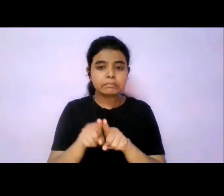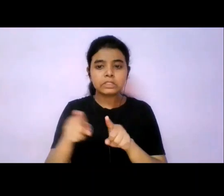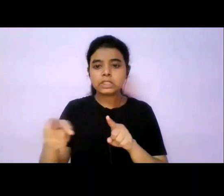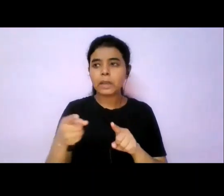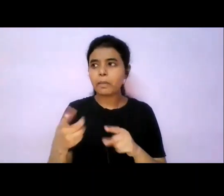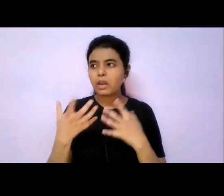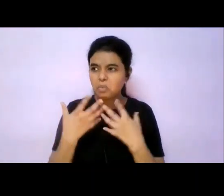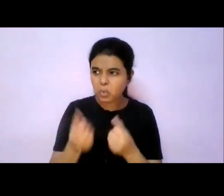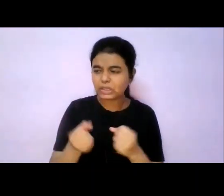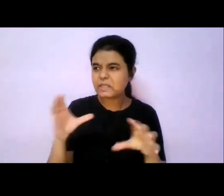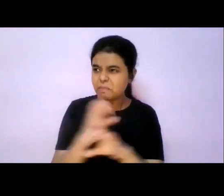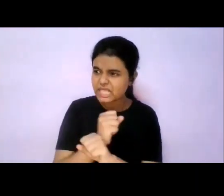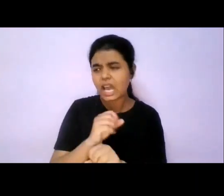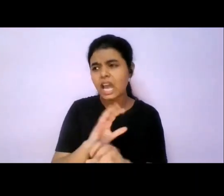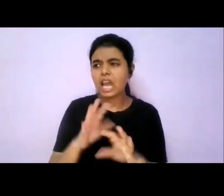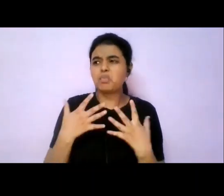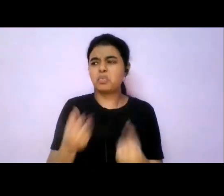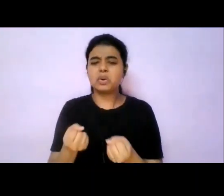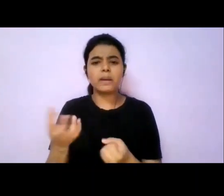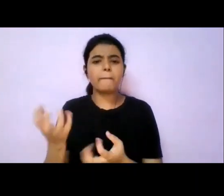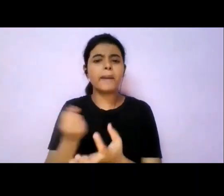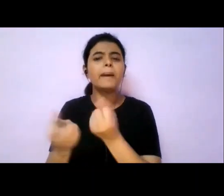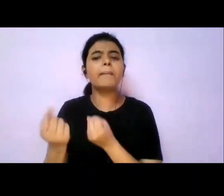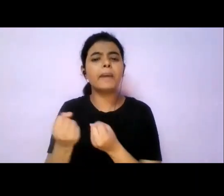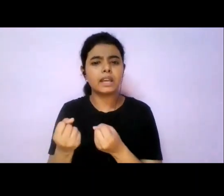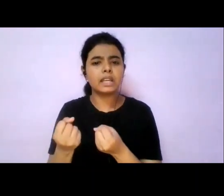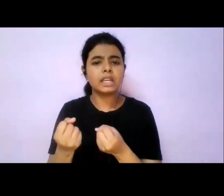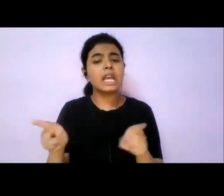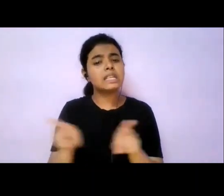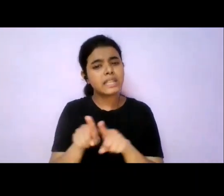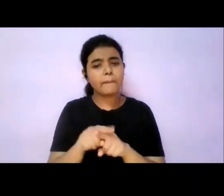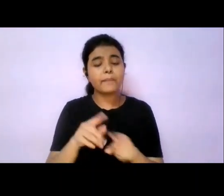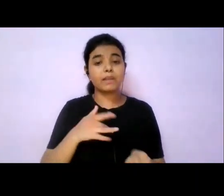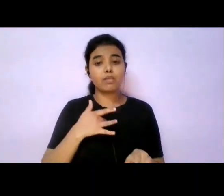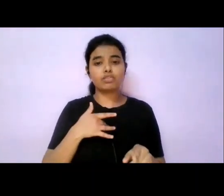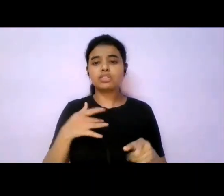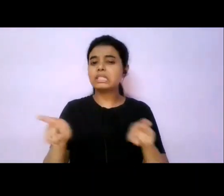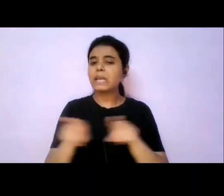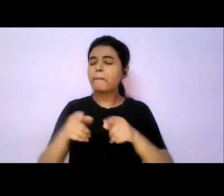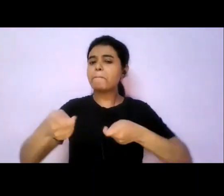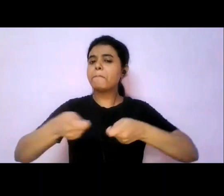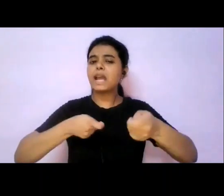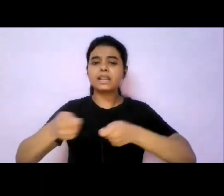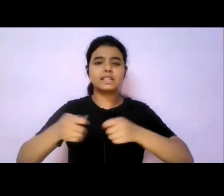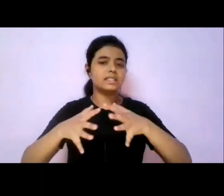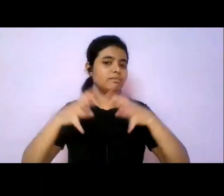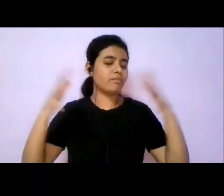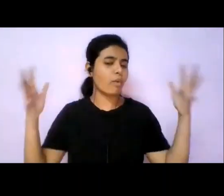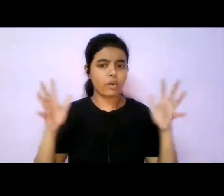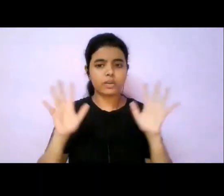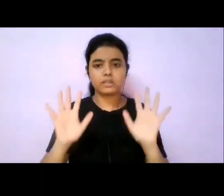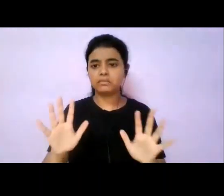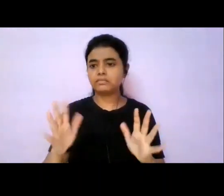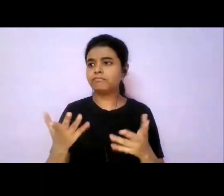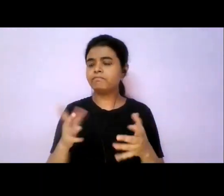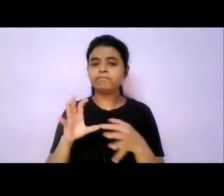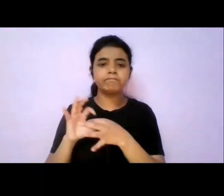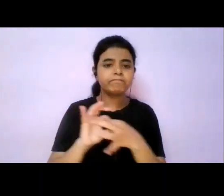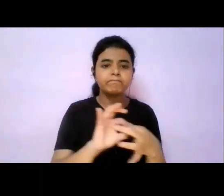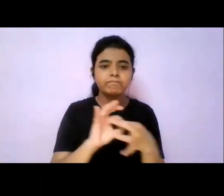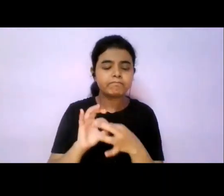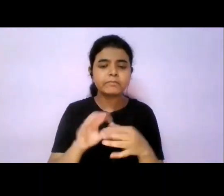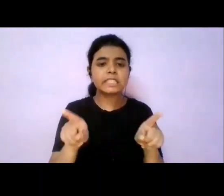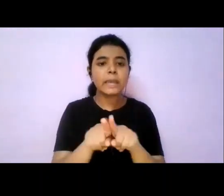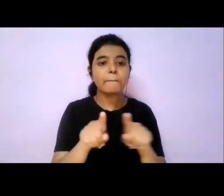fulfillment. And of course, emotion is big business. There are huge industries associated with